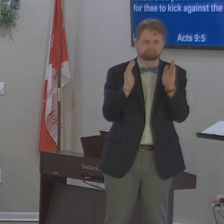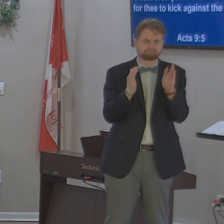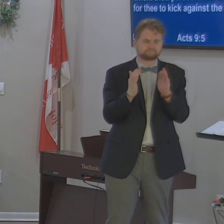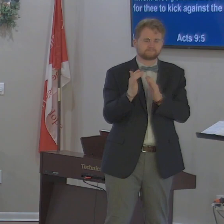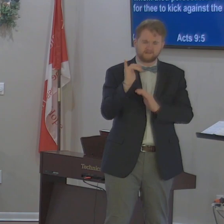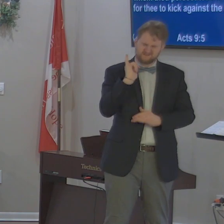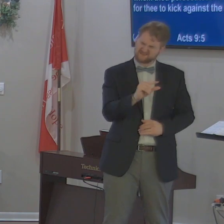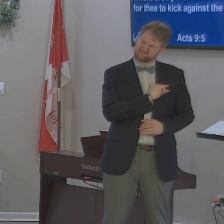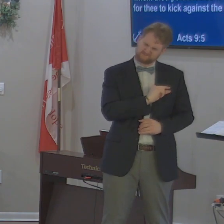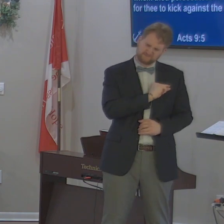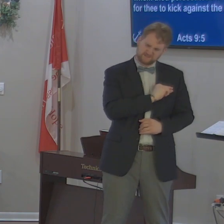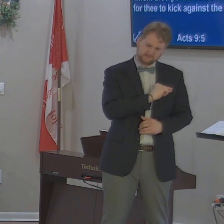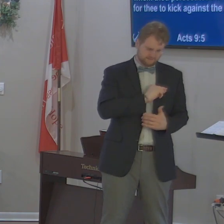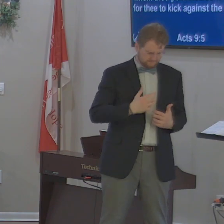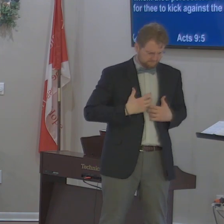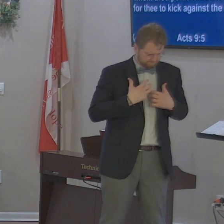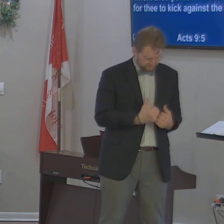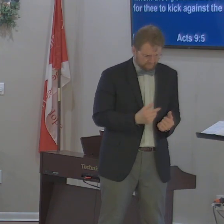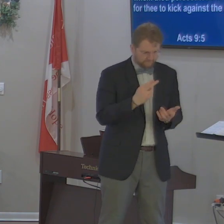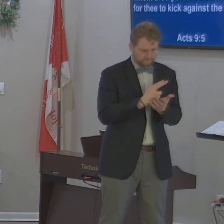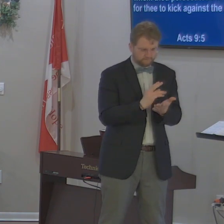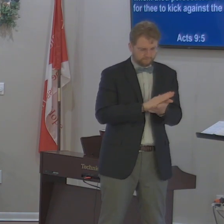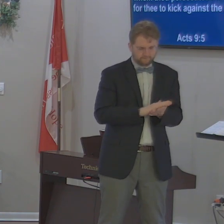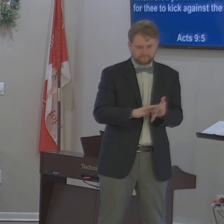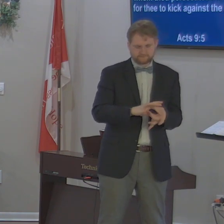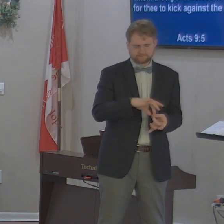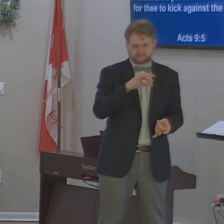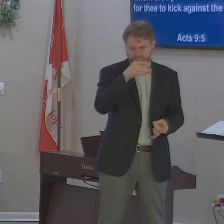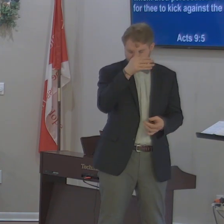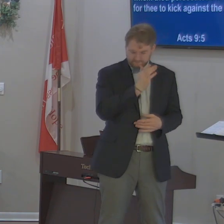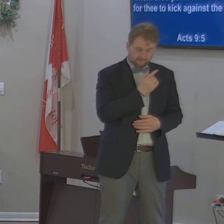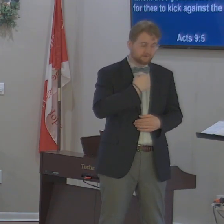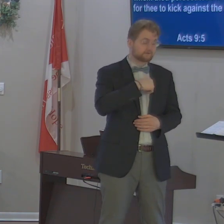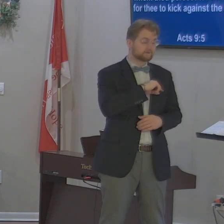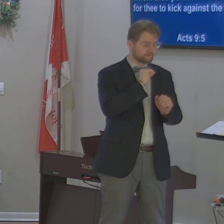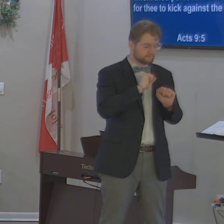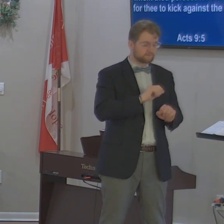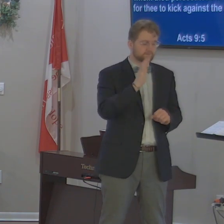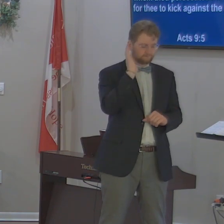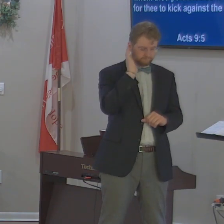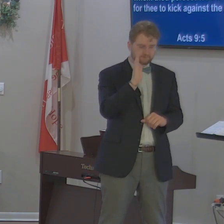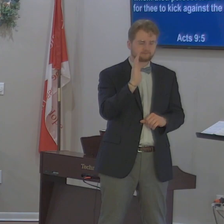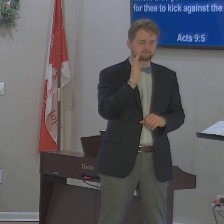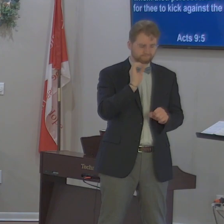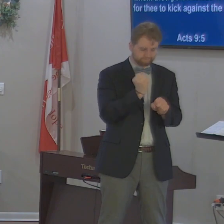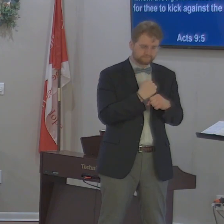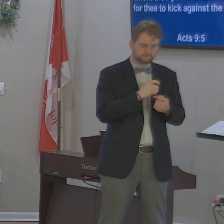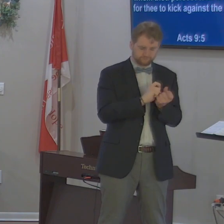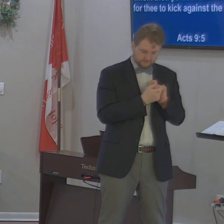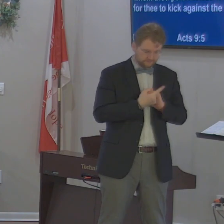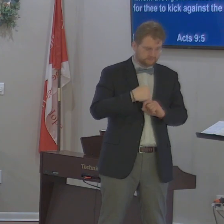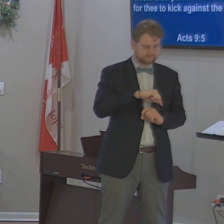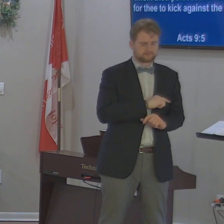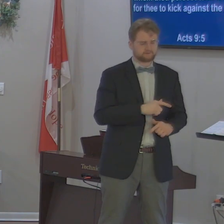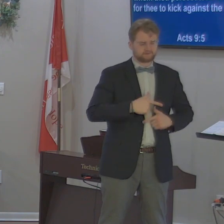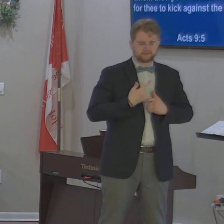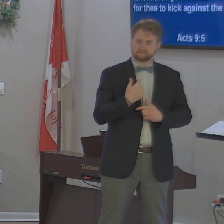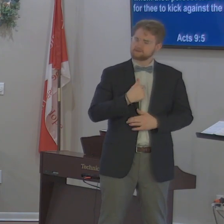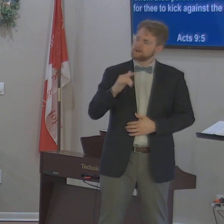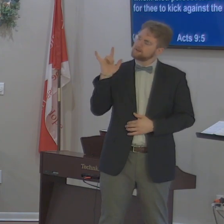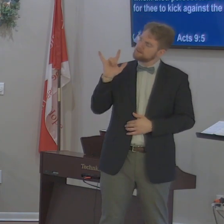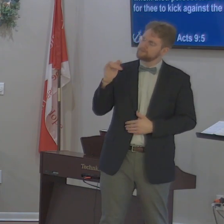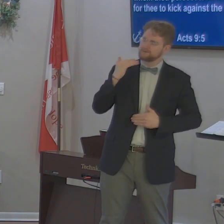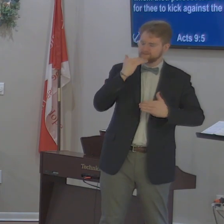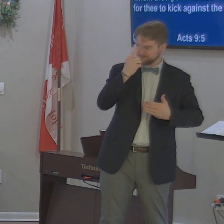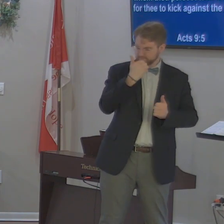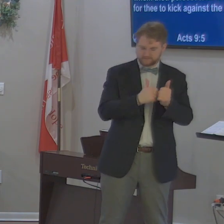to that convicting power of the Holy Spirit of God, that we'd make changes in our lives to be where you'd want us to be, please. I love you, Lord. I thank you for everything you do. I